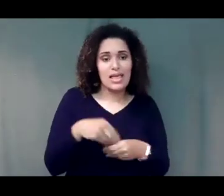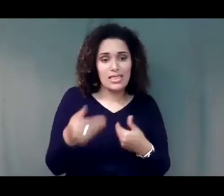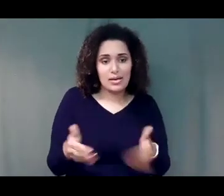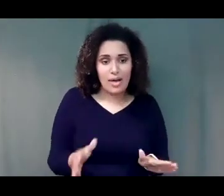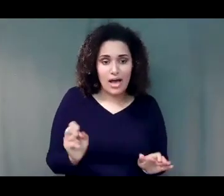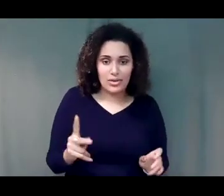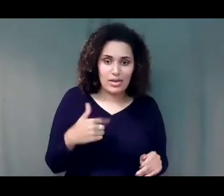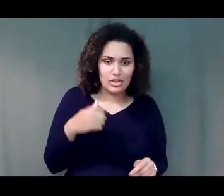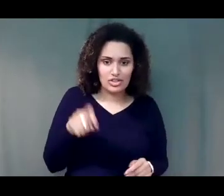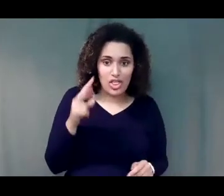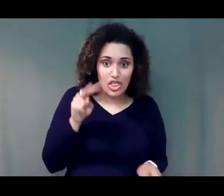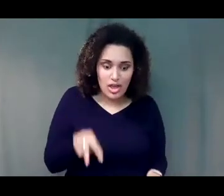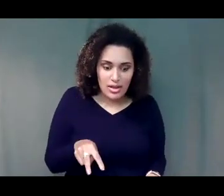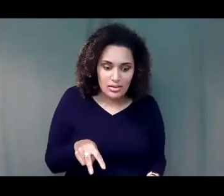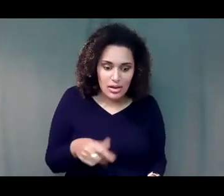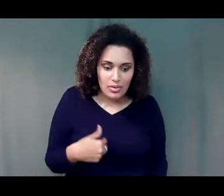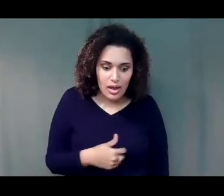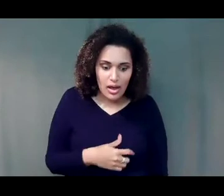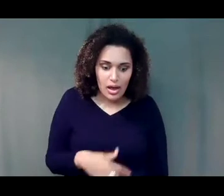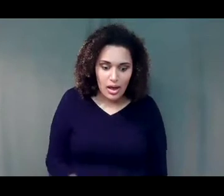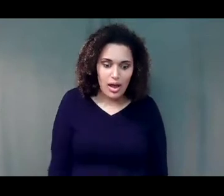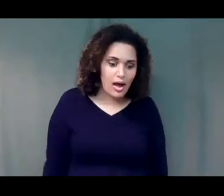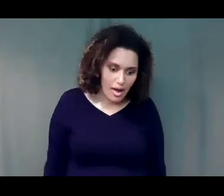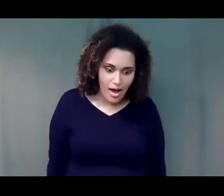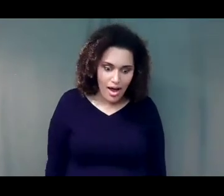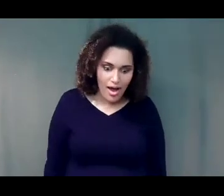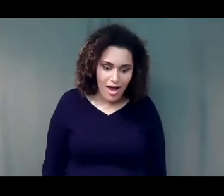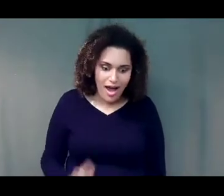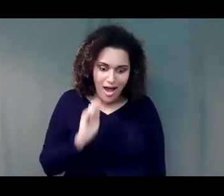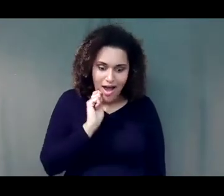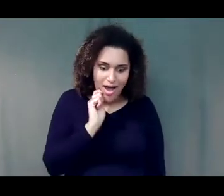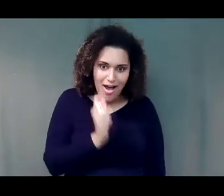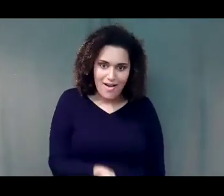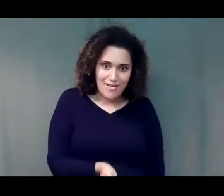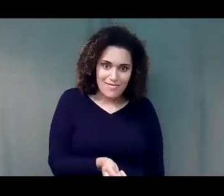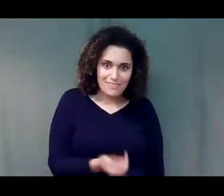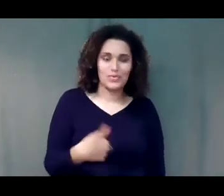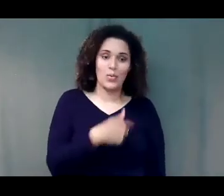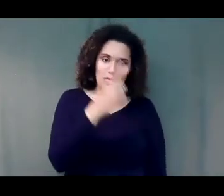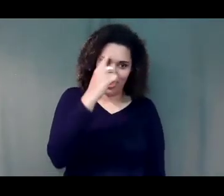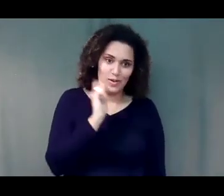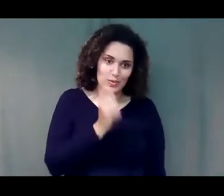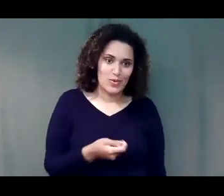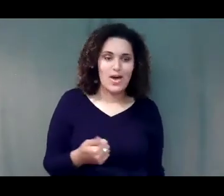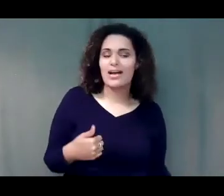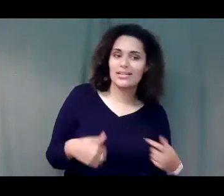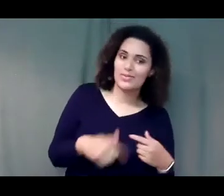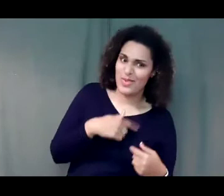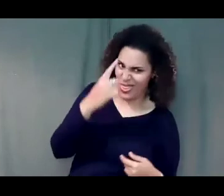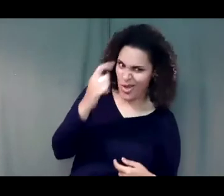should look at this. And we opened it up, and we almost fell over how cool it looked. We thought it was cool. Yeah, I don't know if you guys like it,